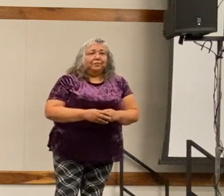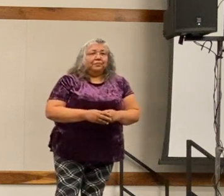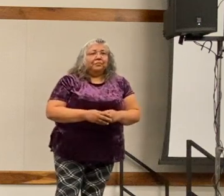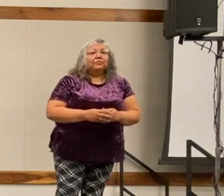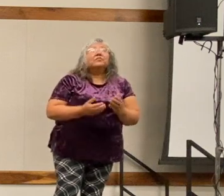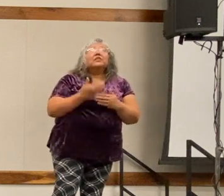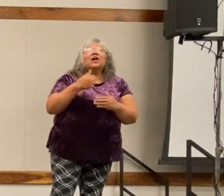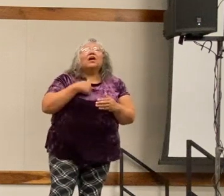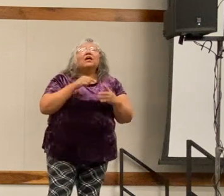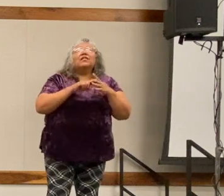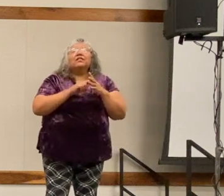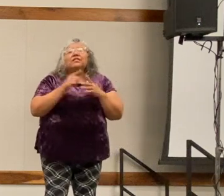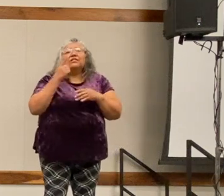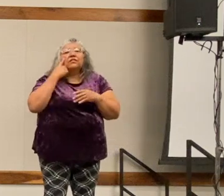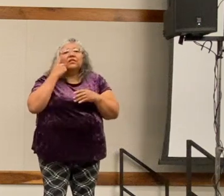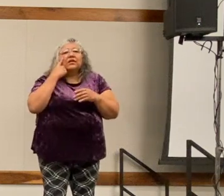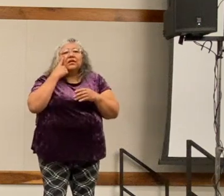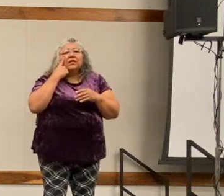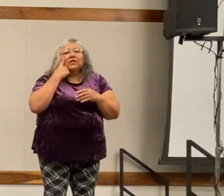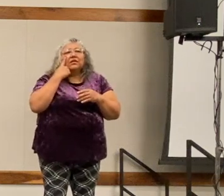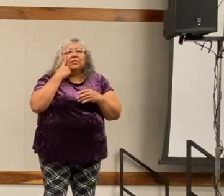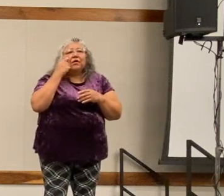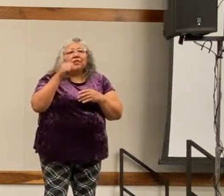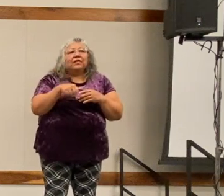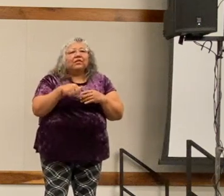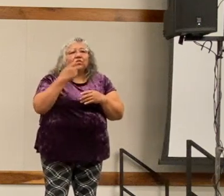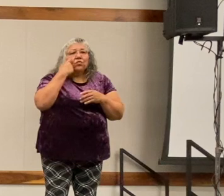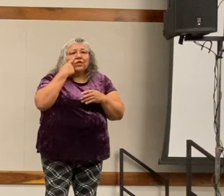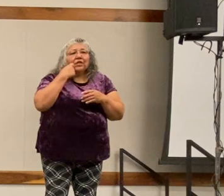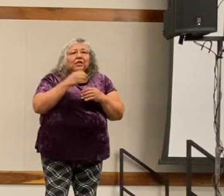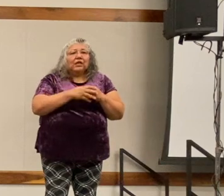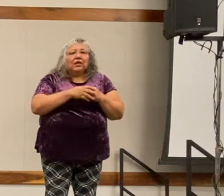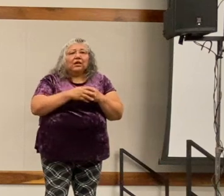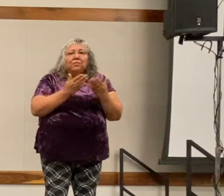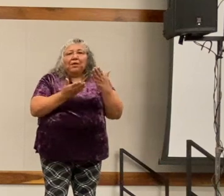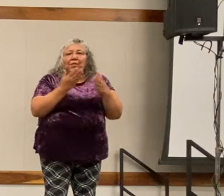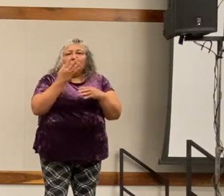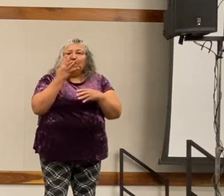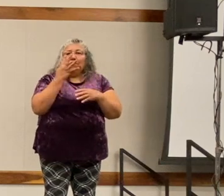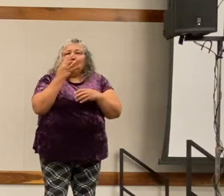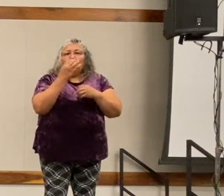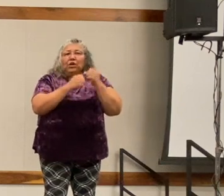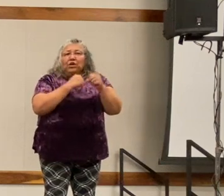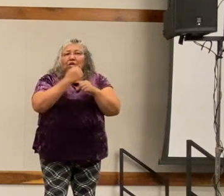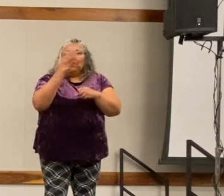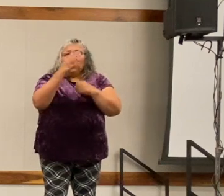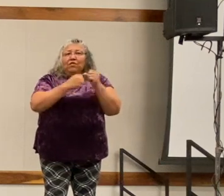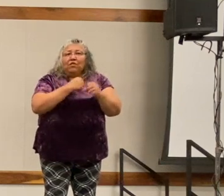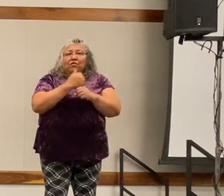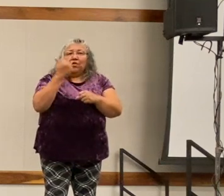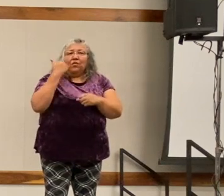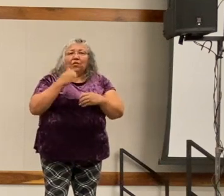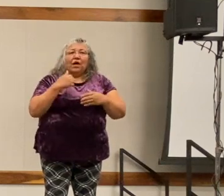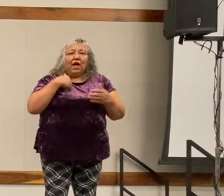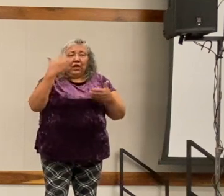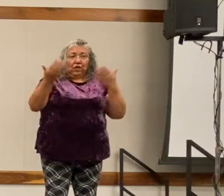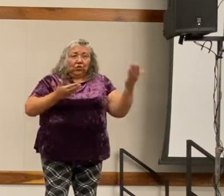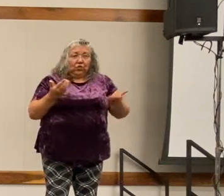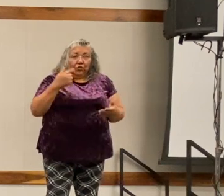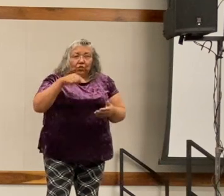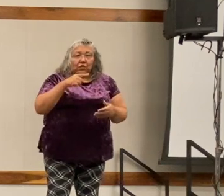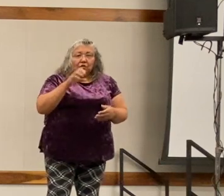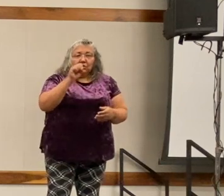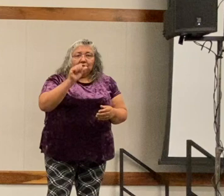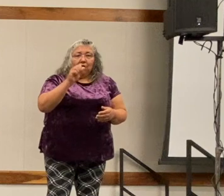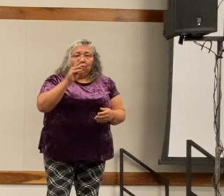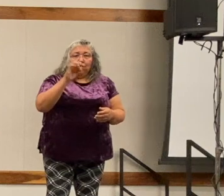Then I started thinking about this. I started thinking about this recently, maybe about 4 or 5 years ago. I introduced you all to